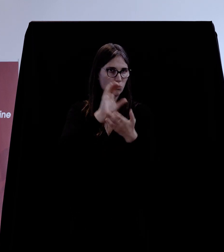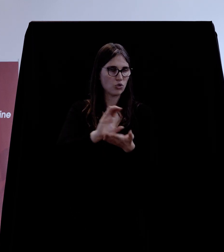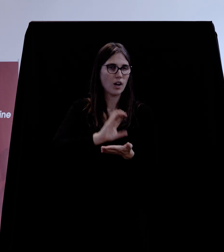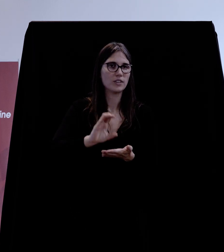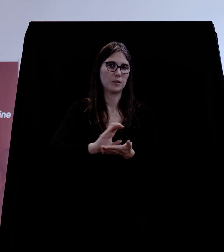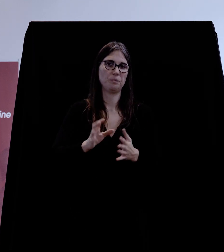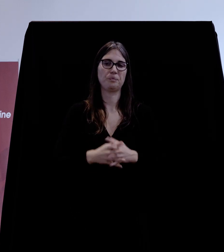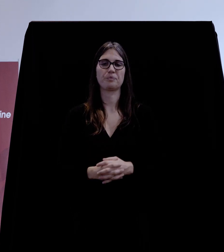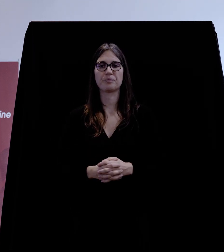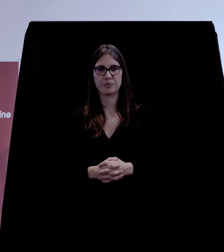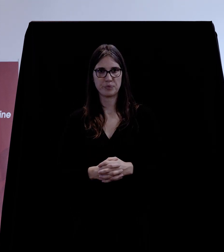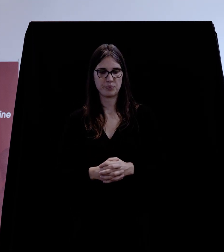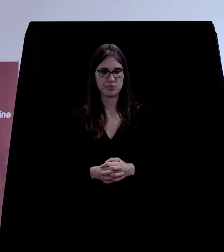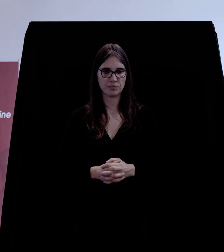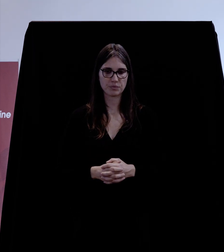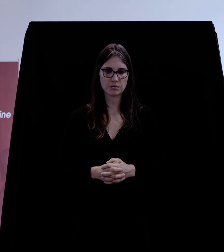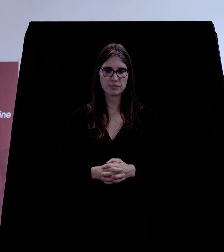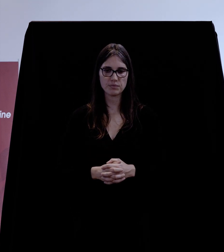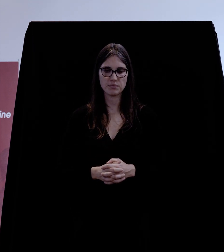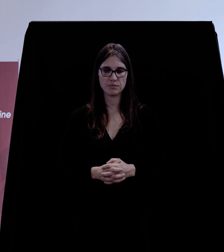Somebody will do a better job someday.